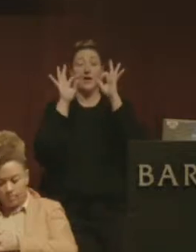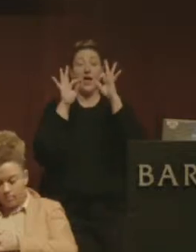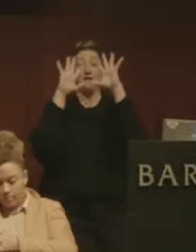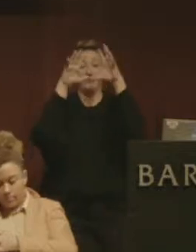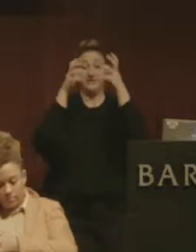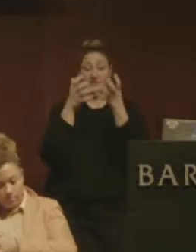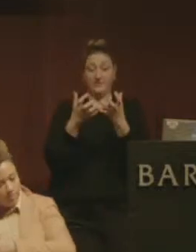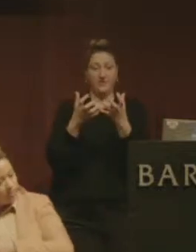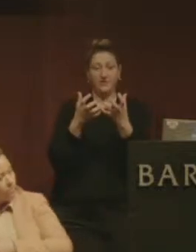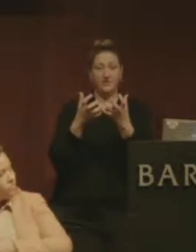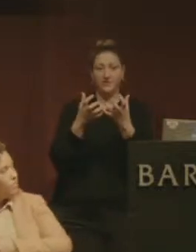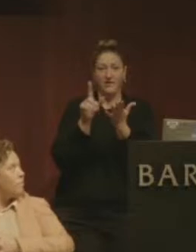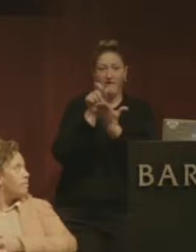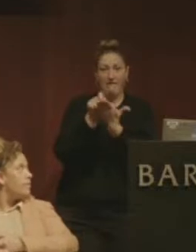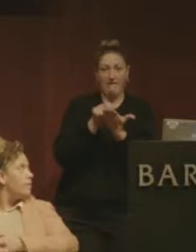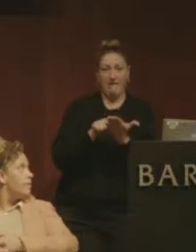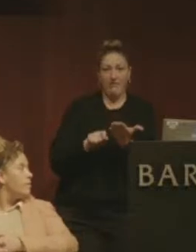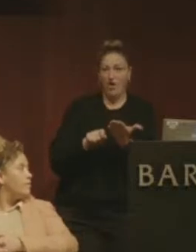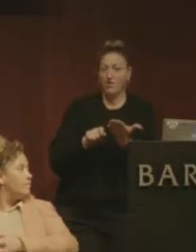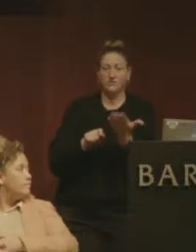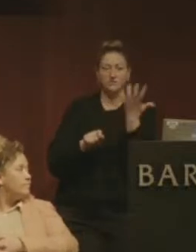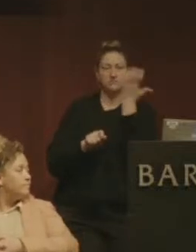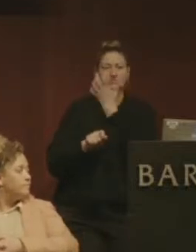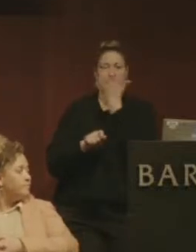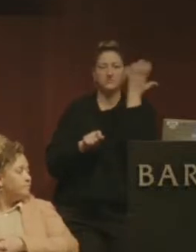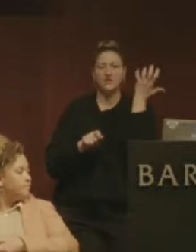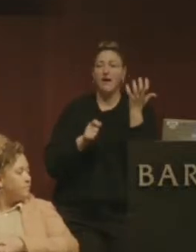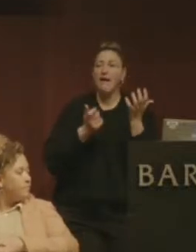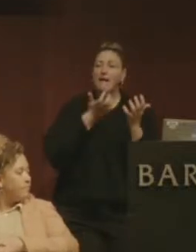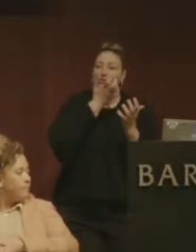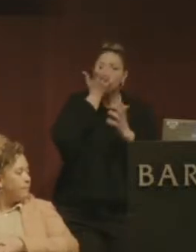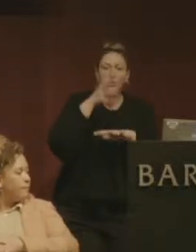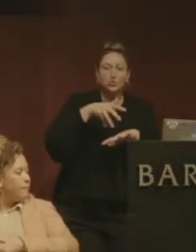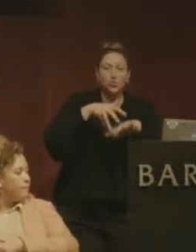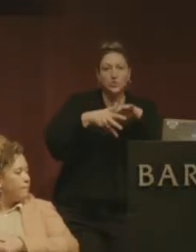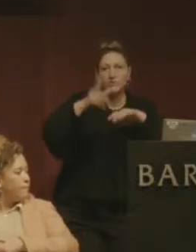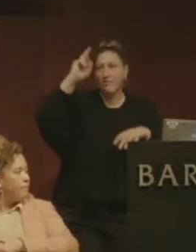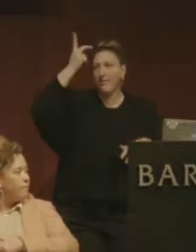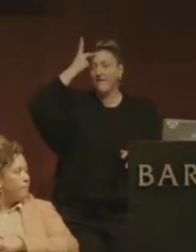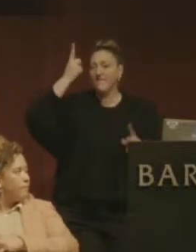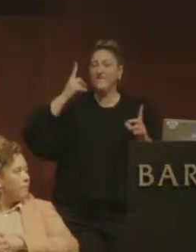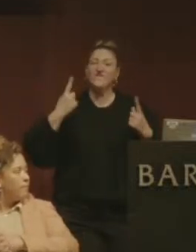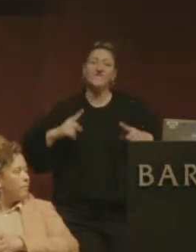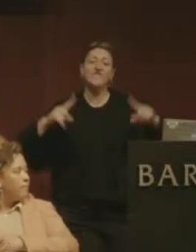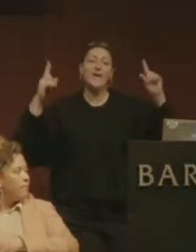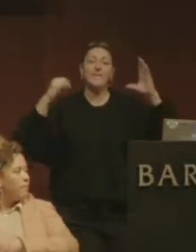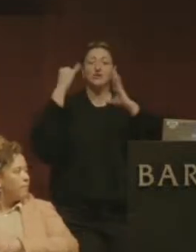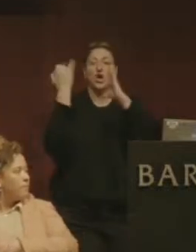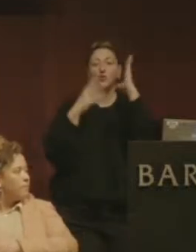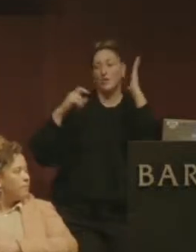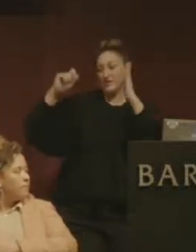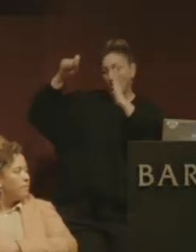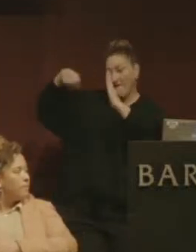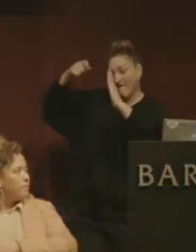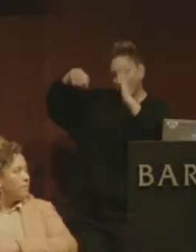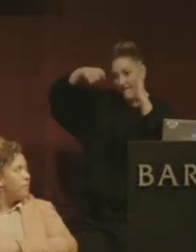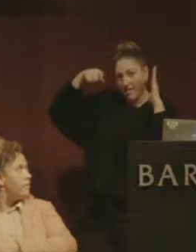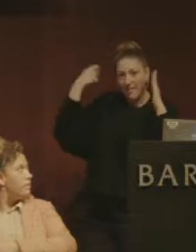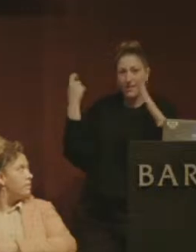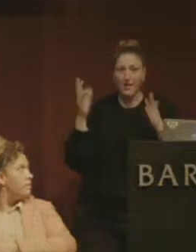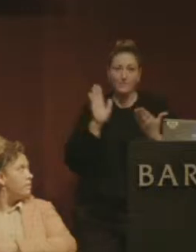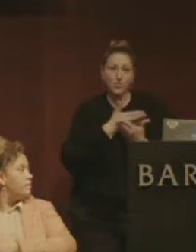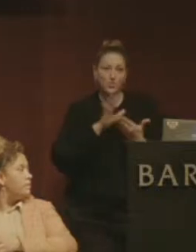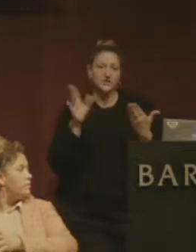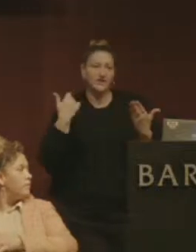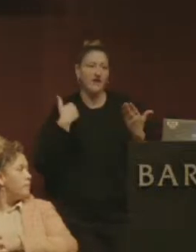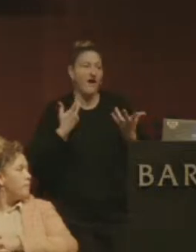remarkable in the realm of grassroots politics. It is where famous artists now want to film music videos and frustrated